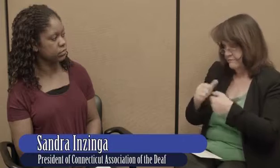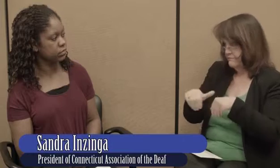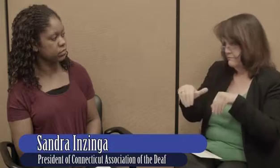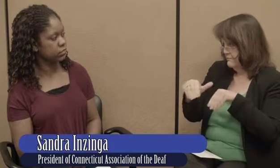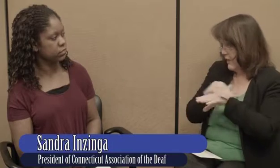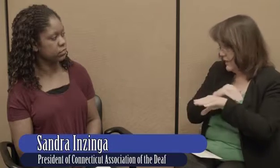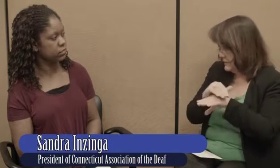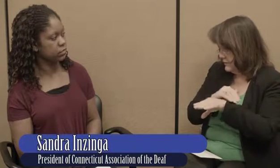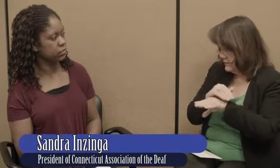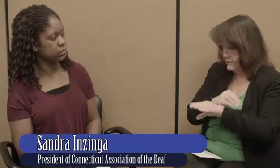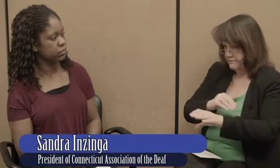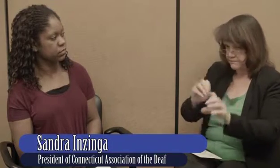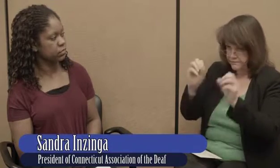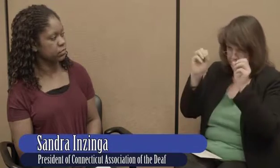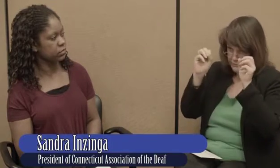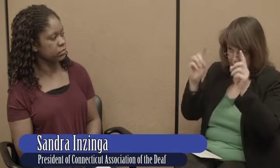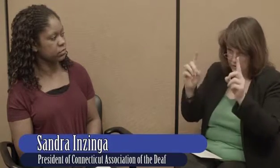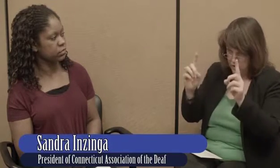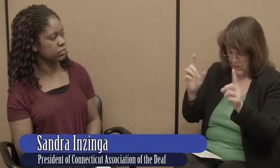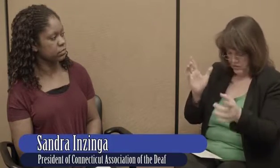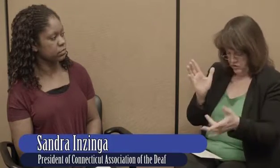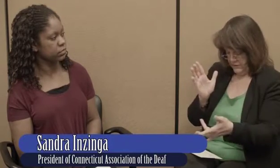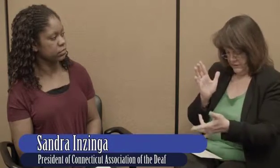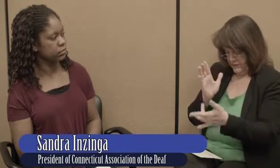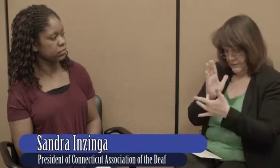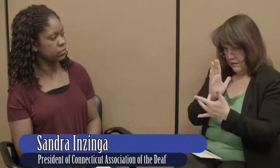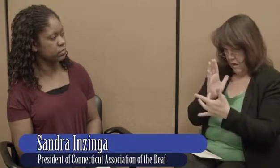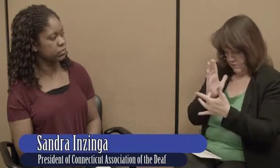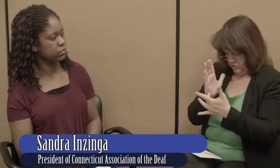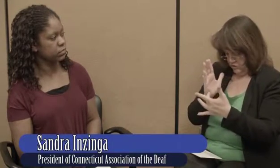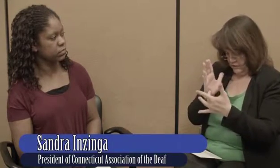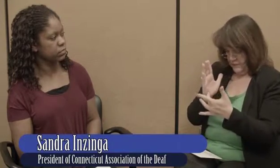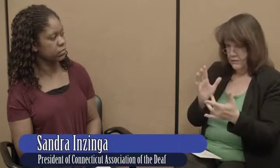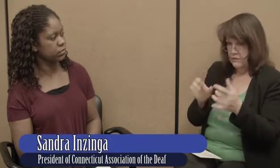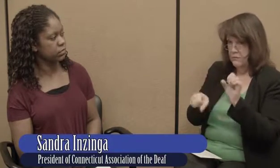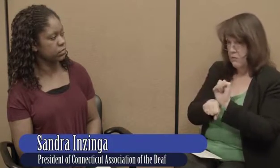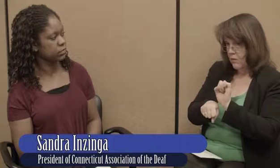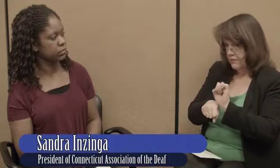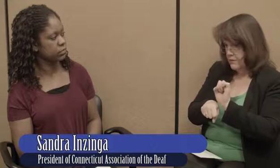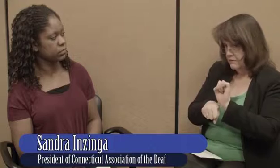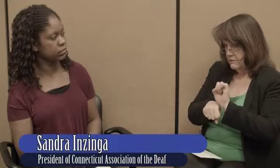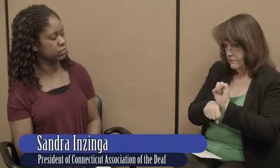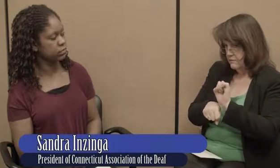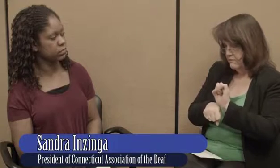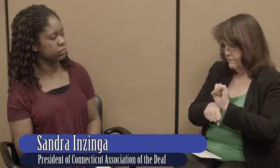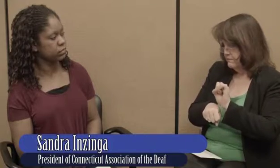advocacy, access, education, and technology, and employment,